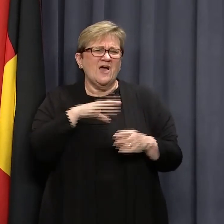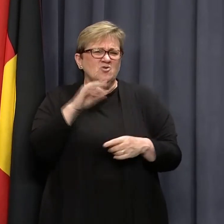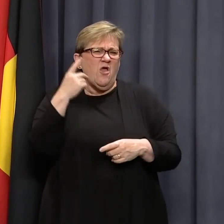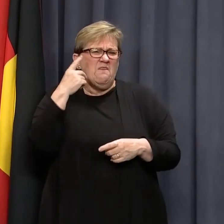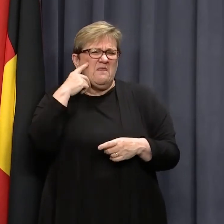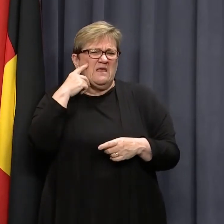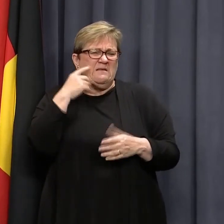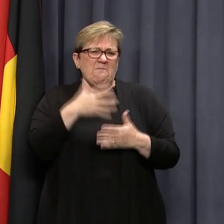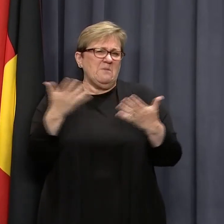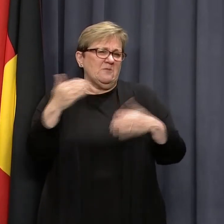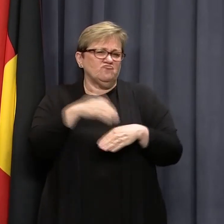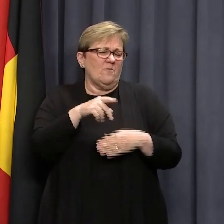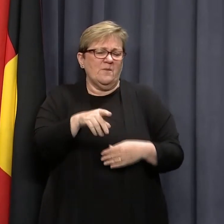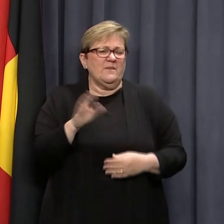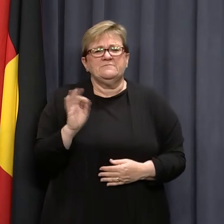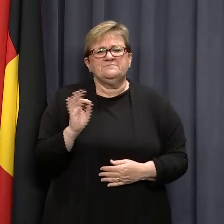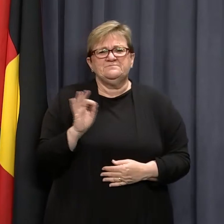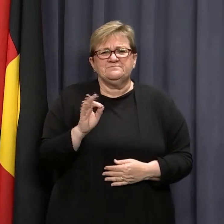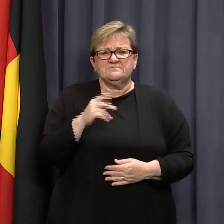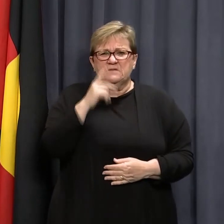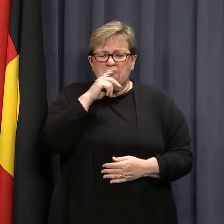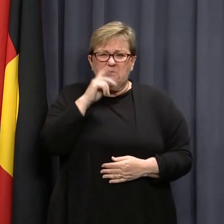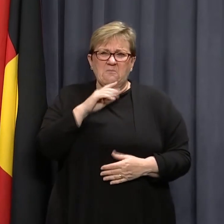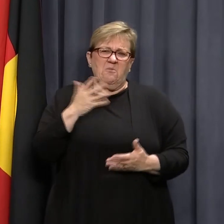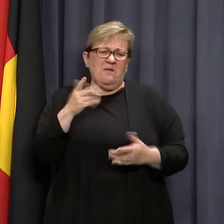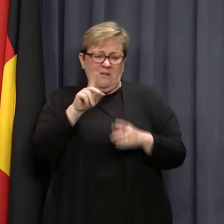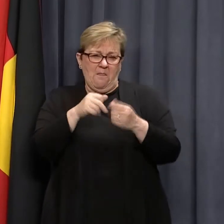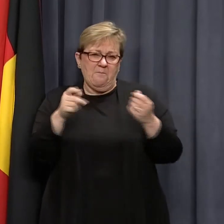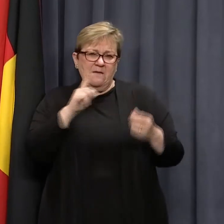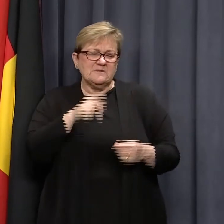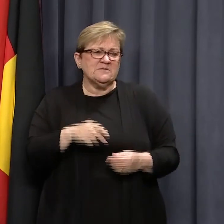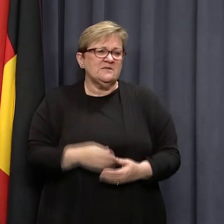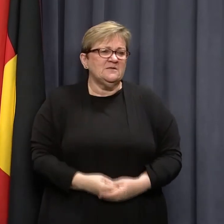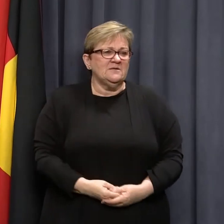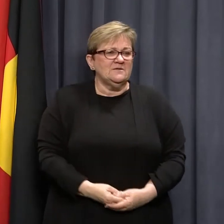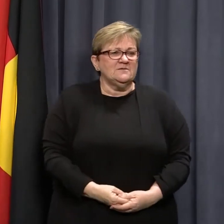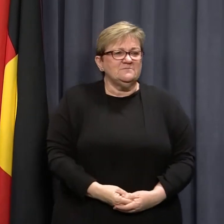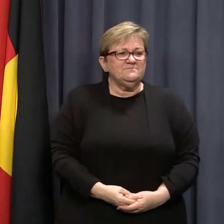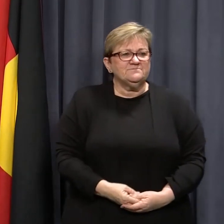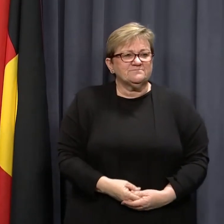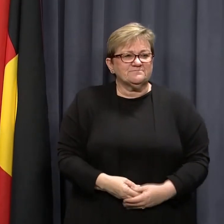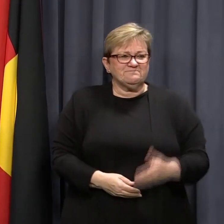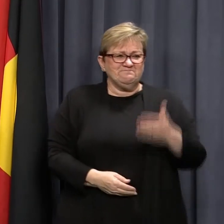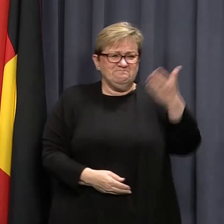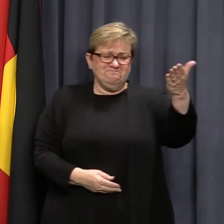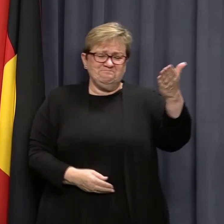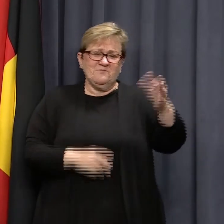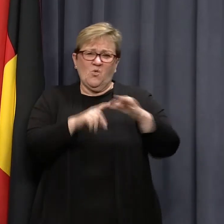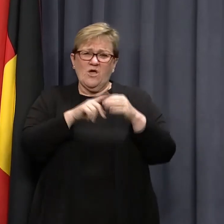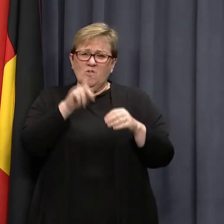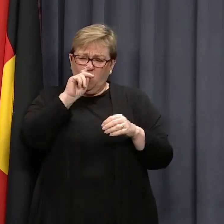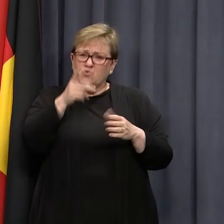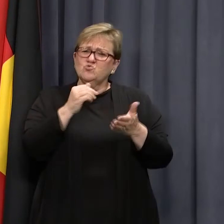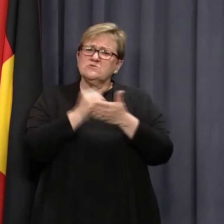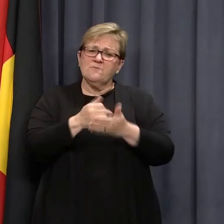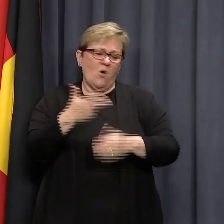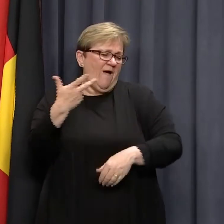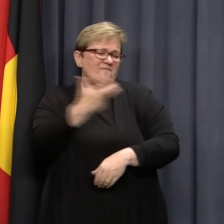there's a major issue there as sort of portrayed. Would you support a vaccine lottery to encourage people to get